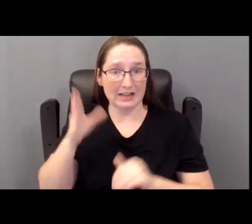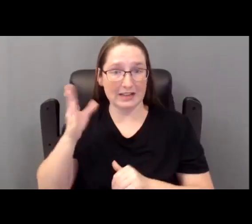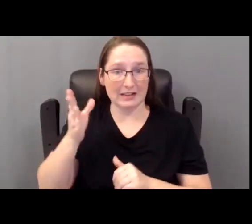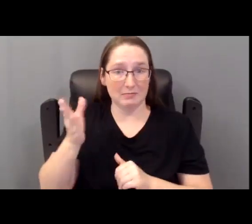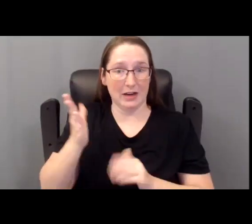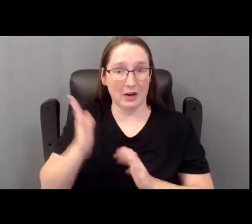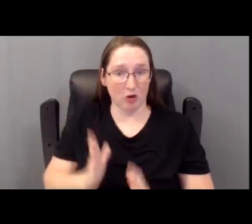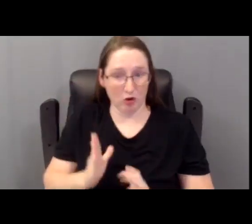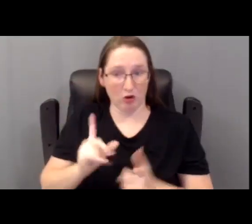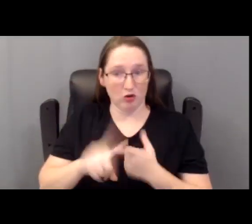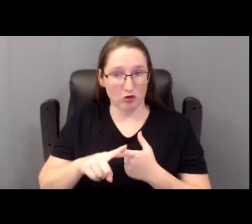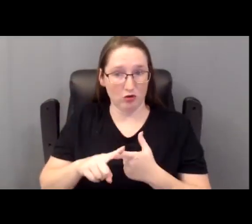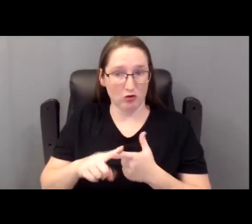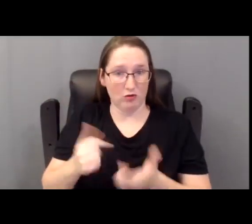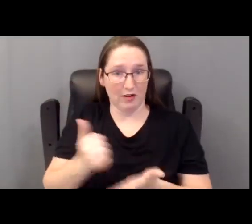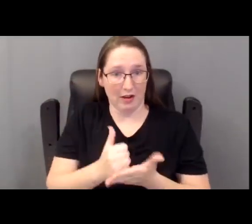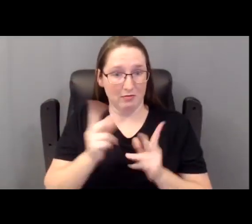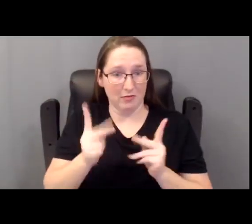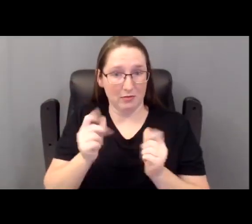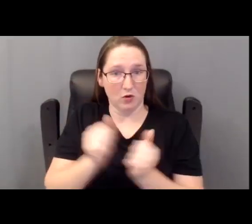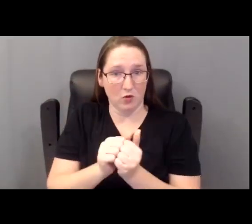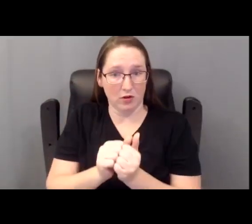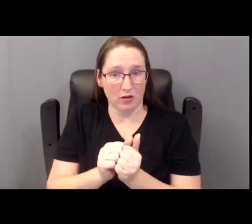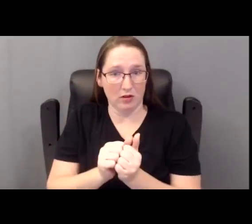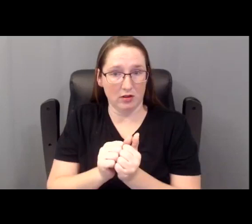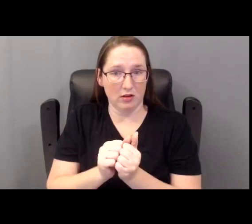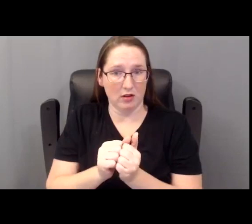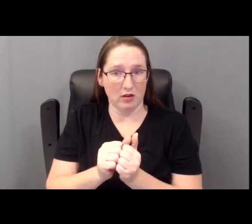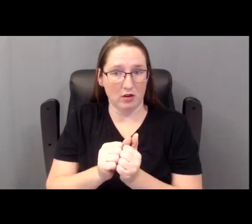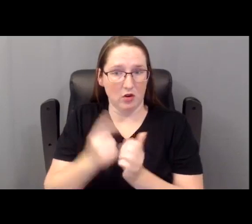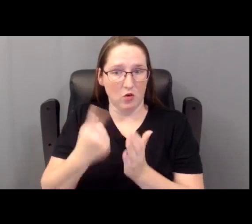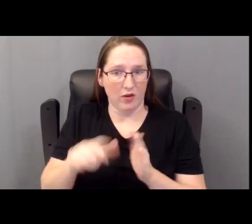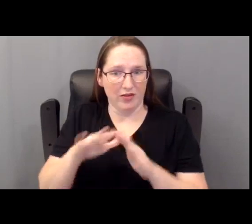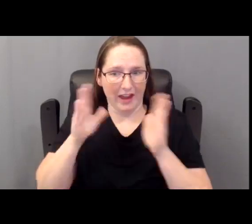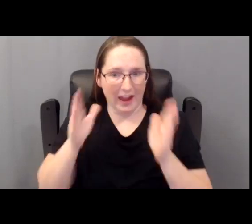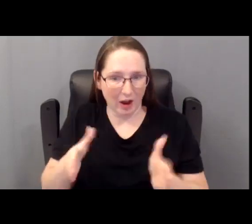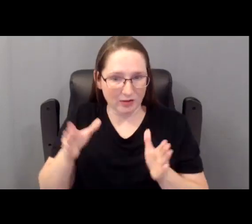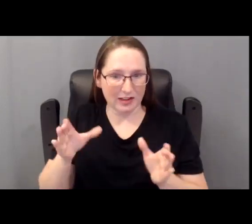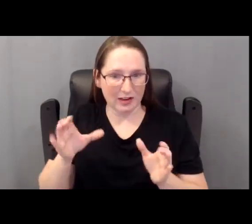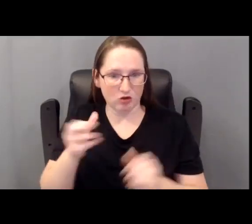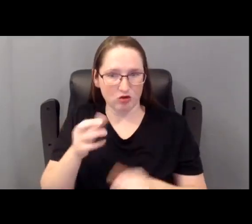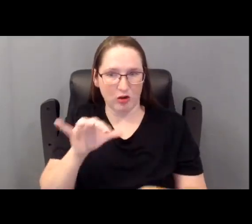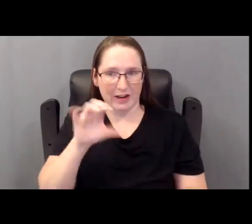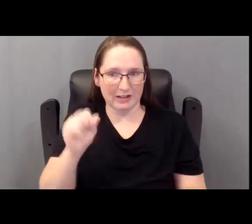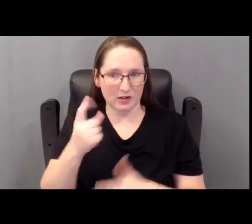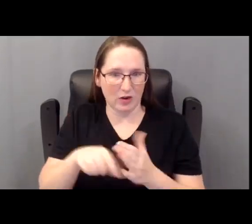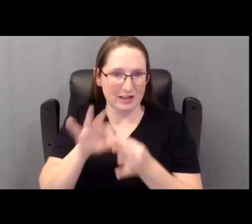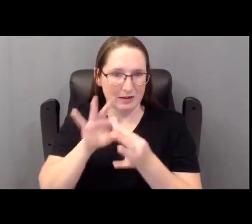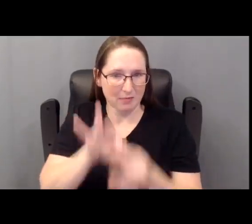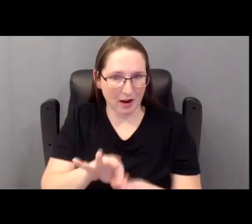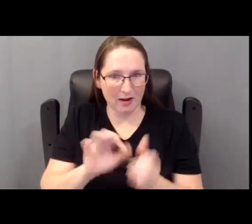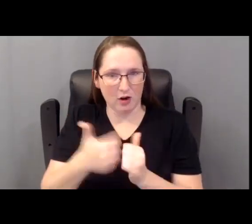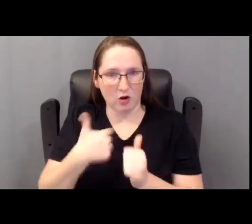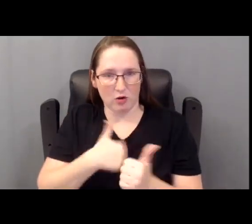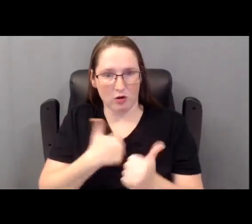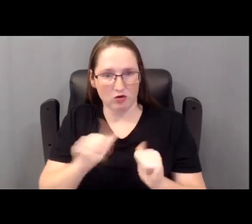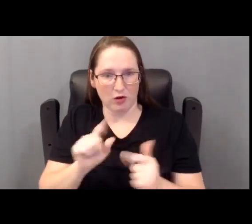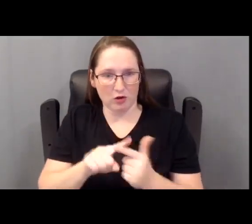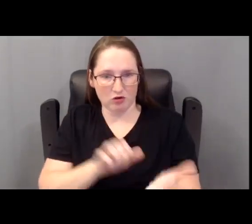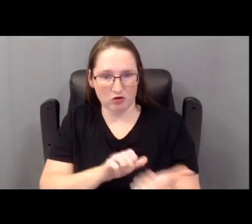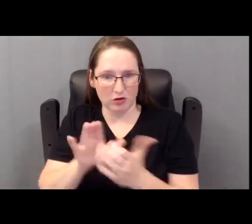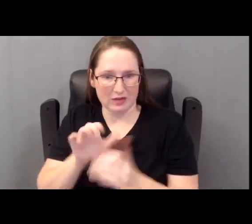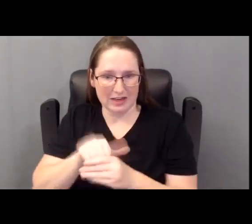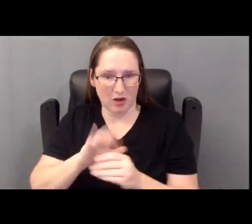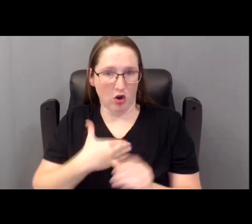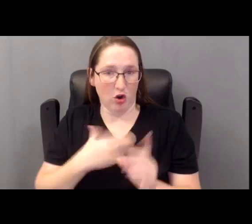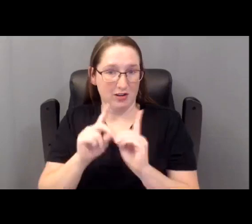to help people with what the housing crisis in Rhode Island is about, how we're trying to address it in our